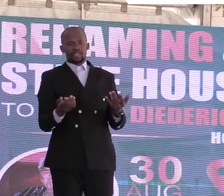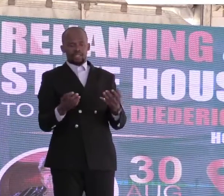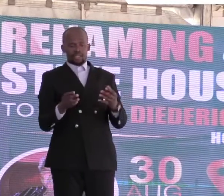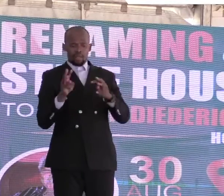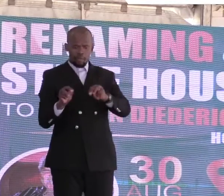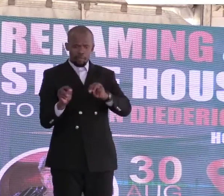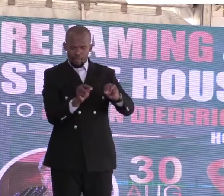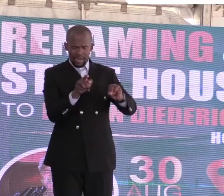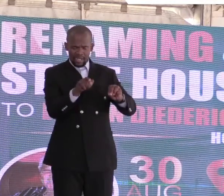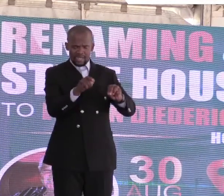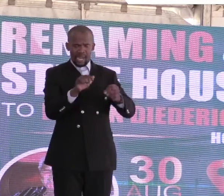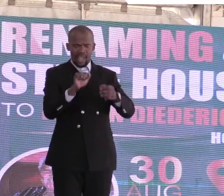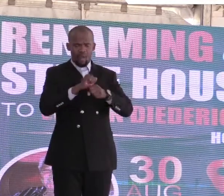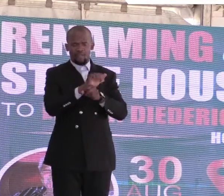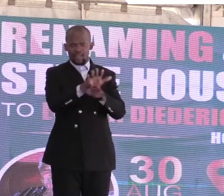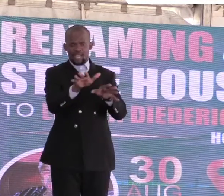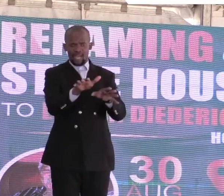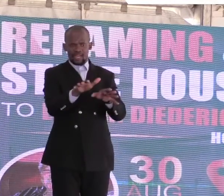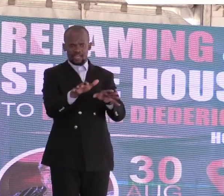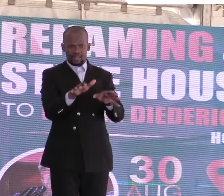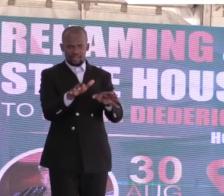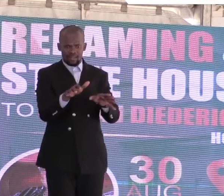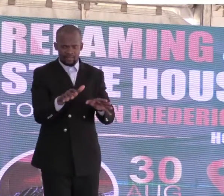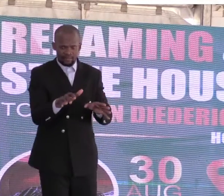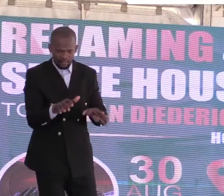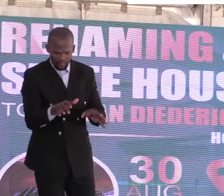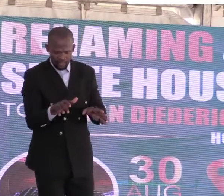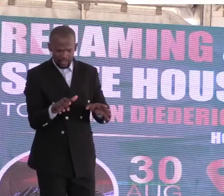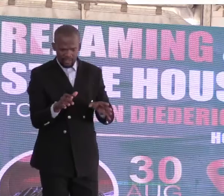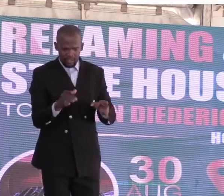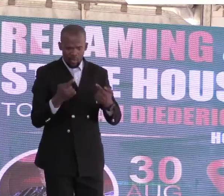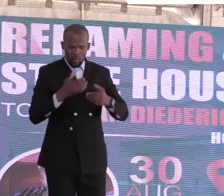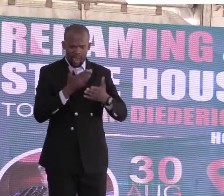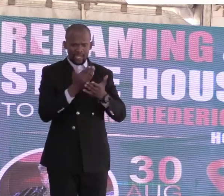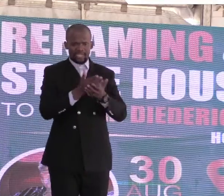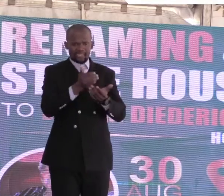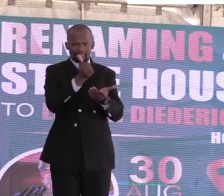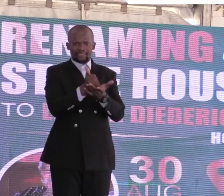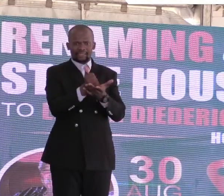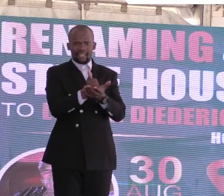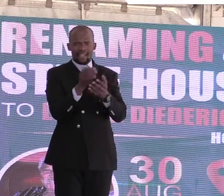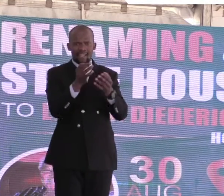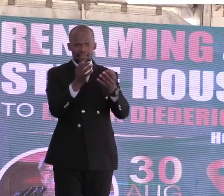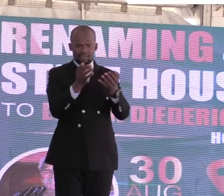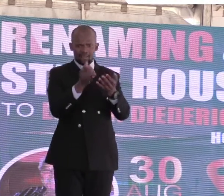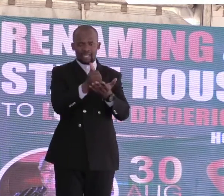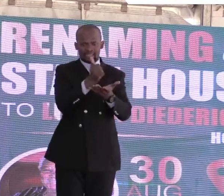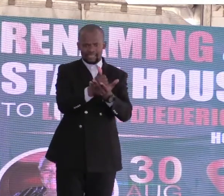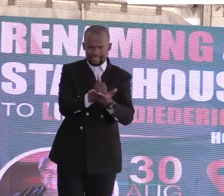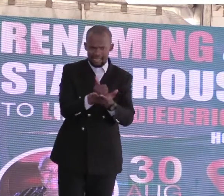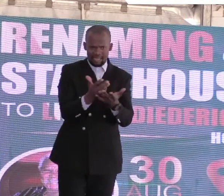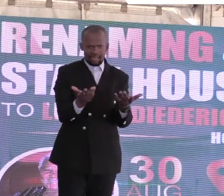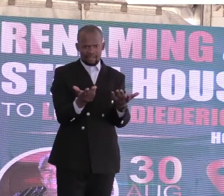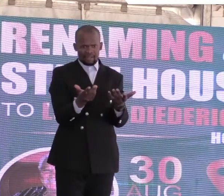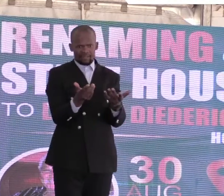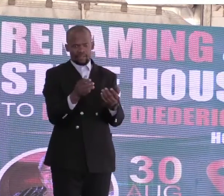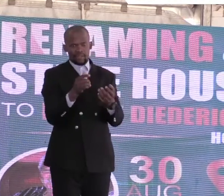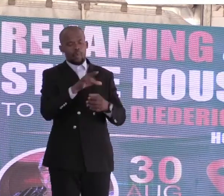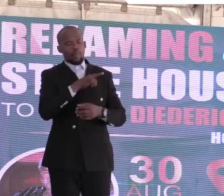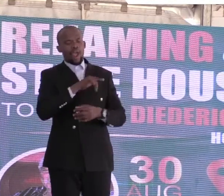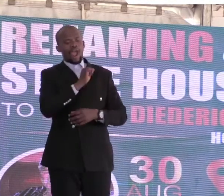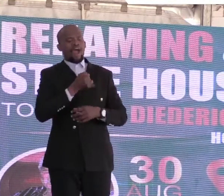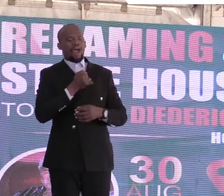of COVID-19 virus, we are able to stay free and lessen the pressure that our health